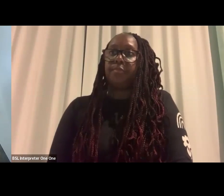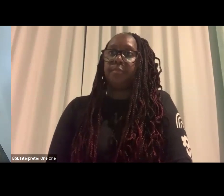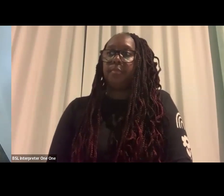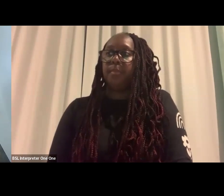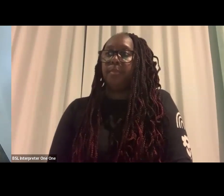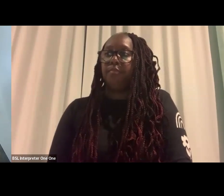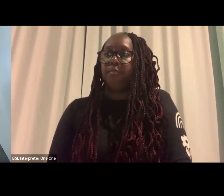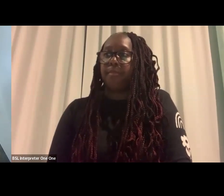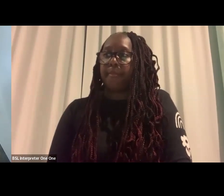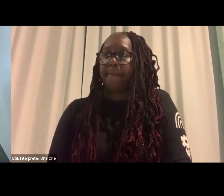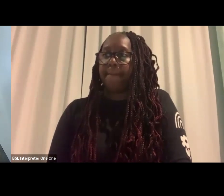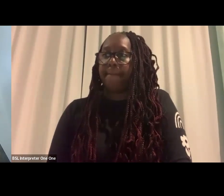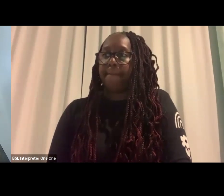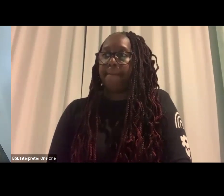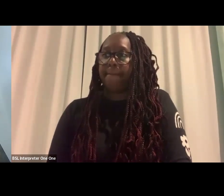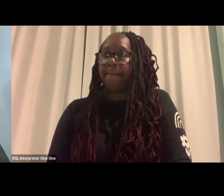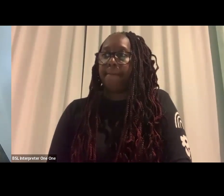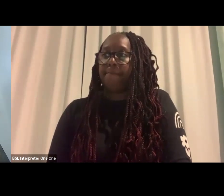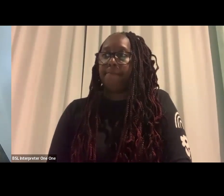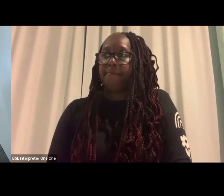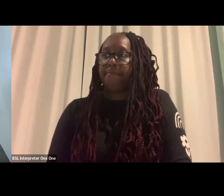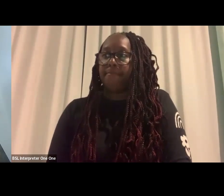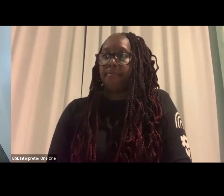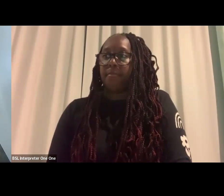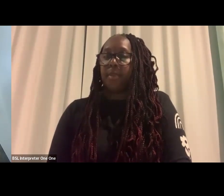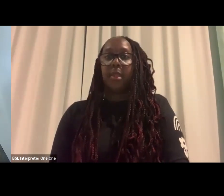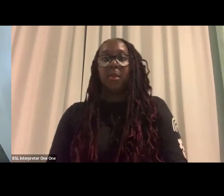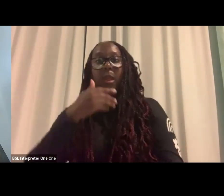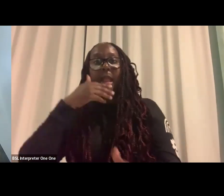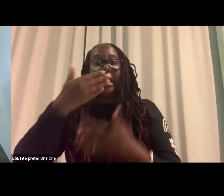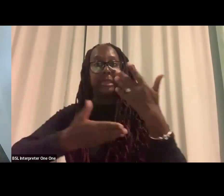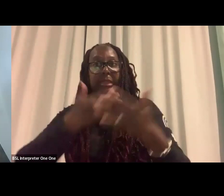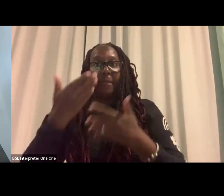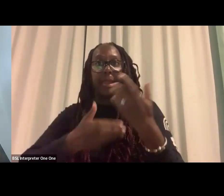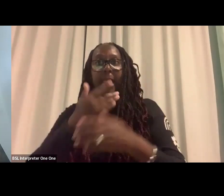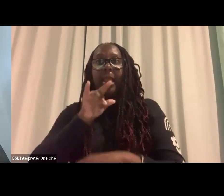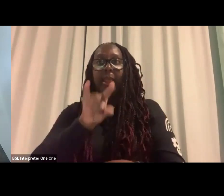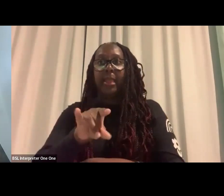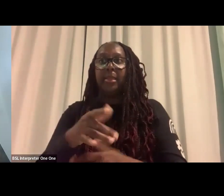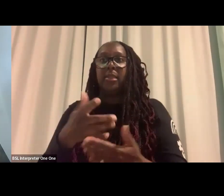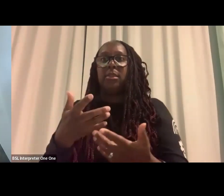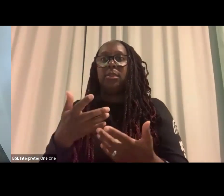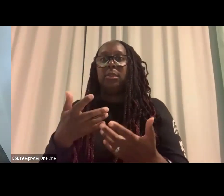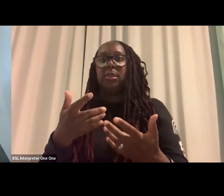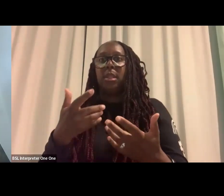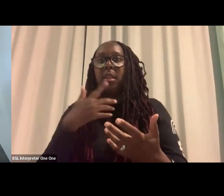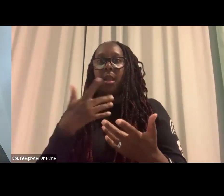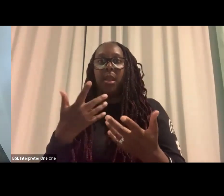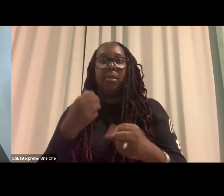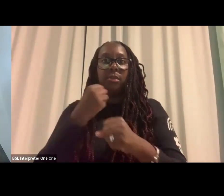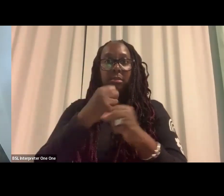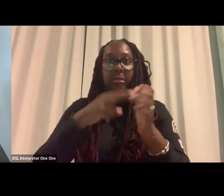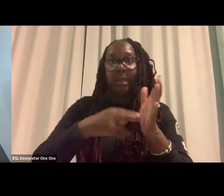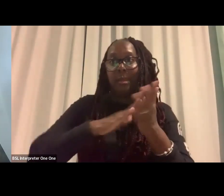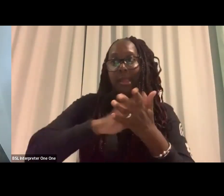and of course, I think I talk a little bit about the GNH index, which measures and track progress of overall well-being